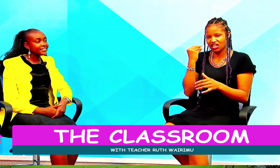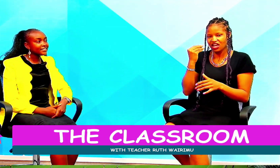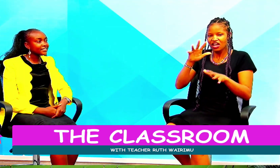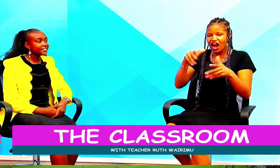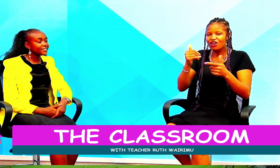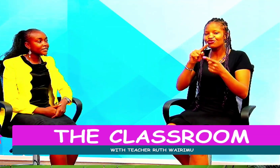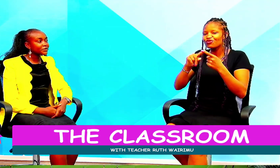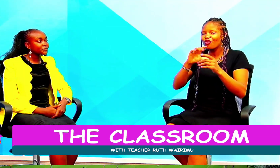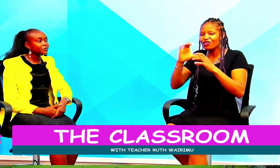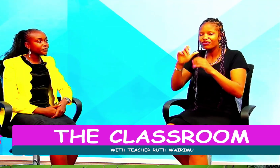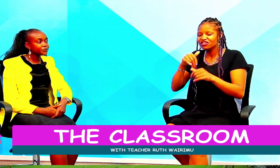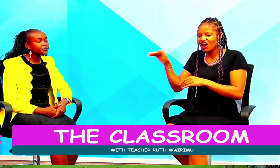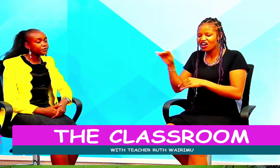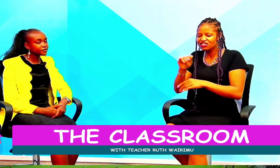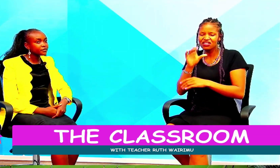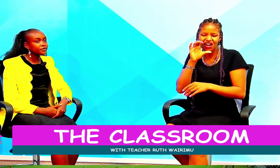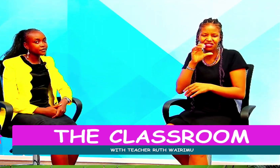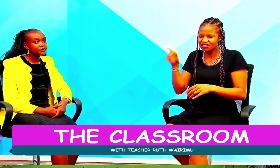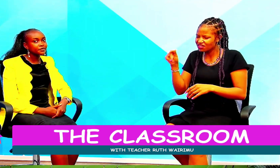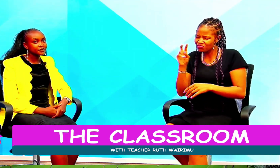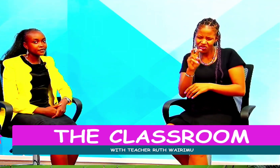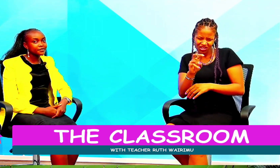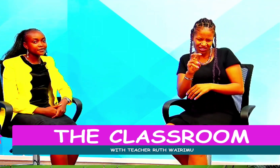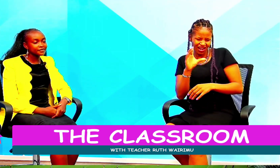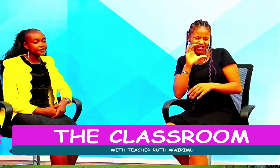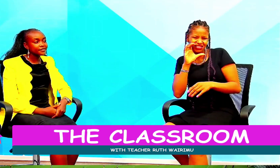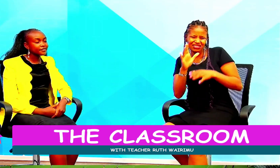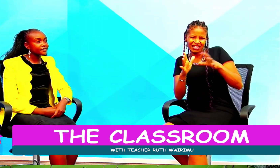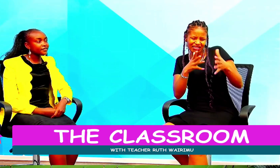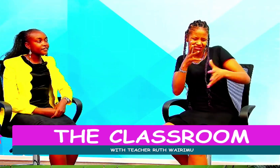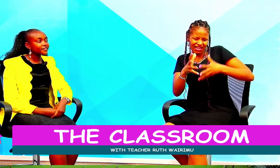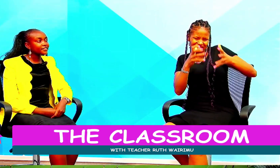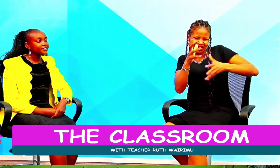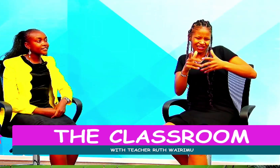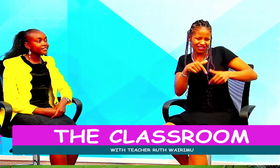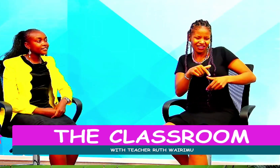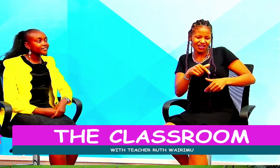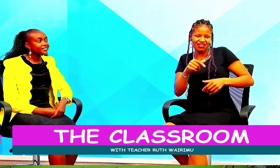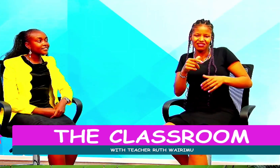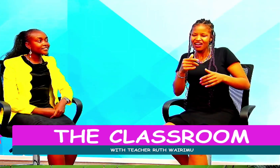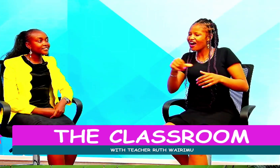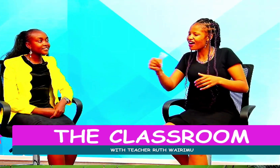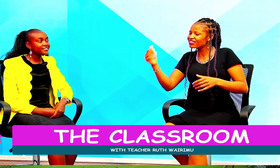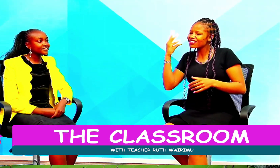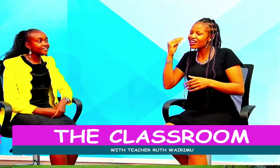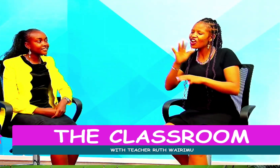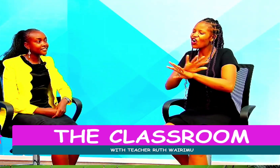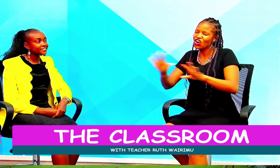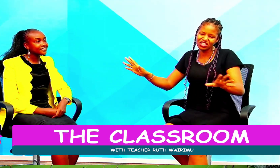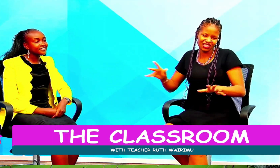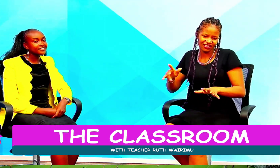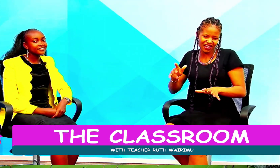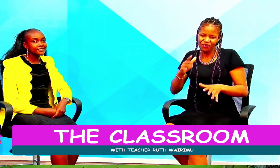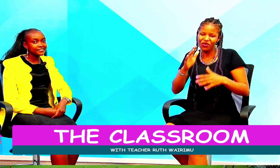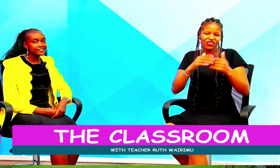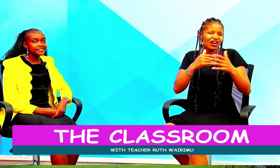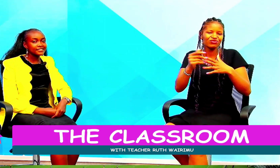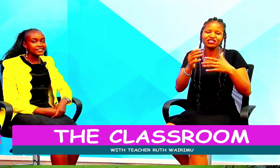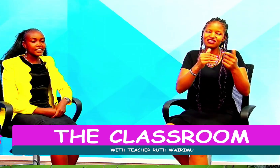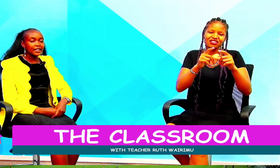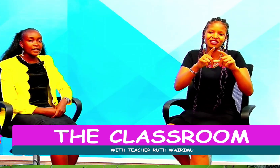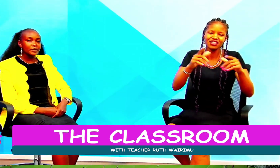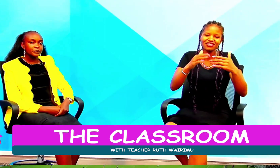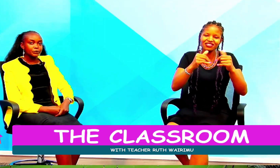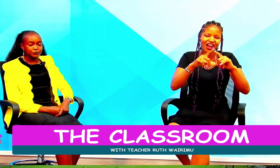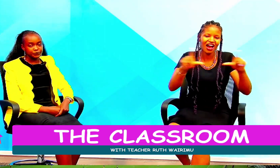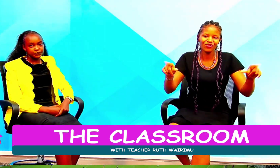wasn't able to, you know, communicate, and the family was stranded. So others, the